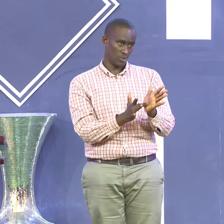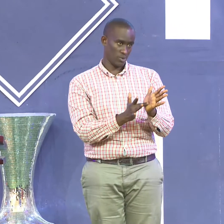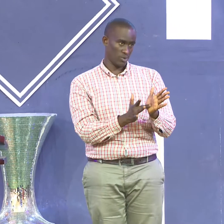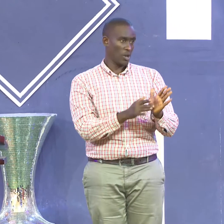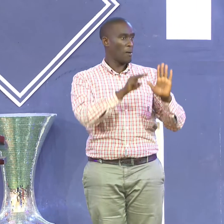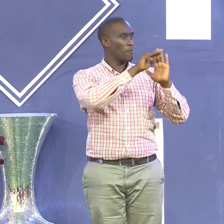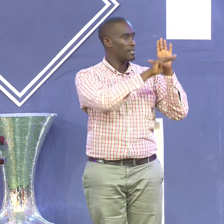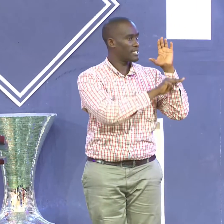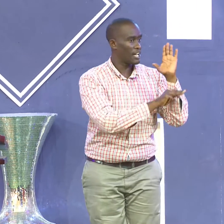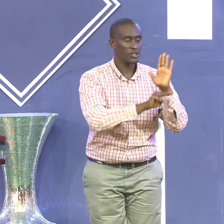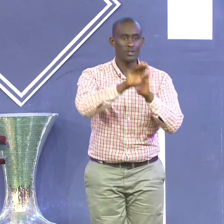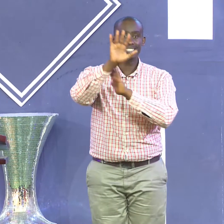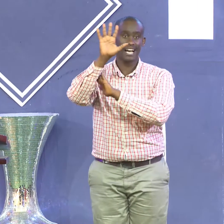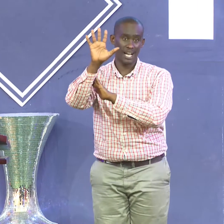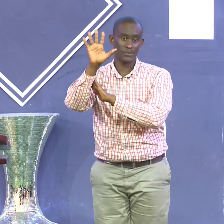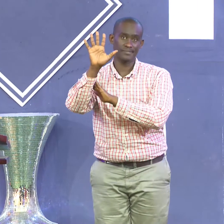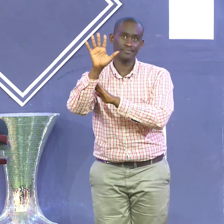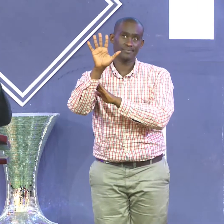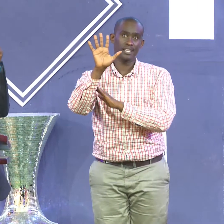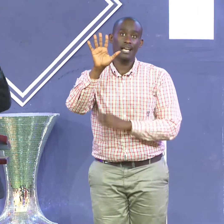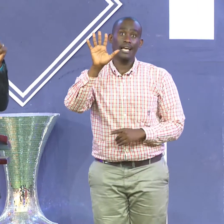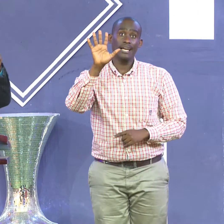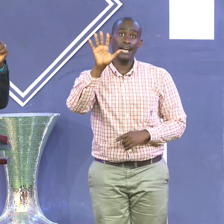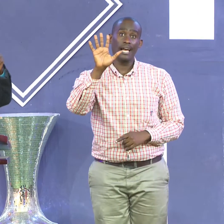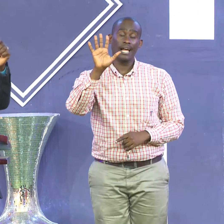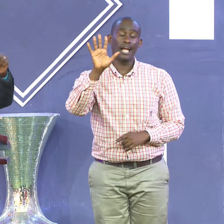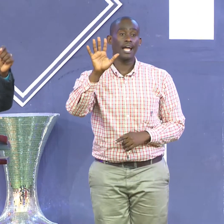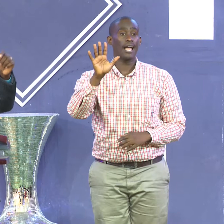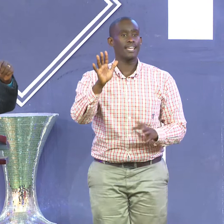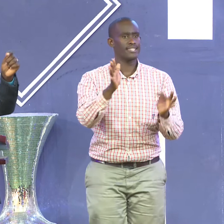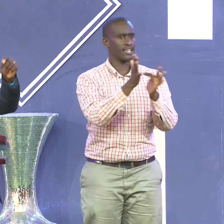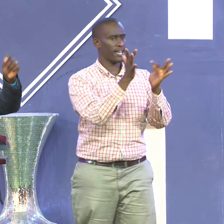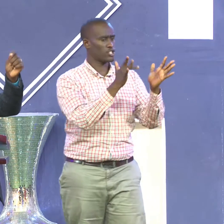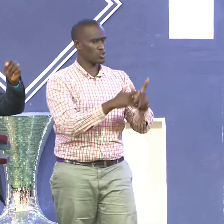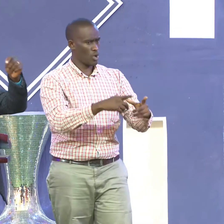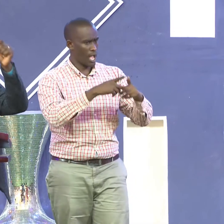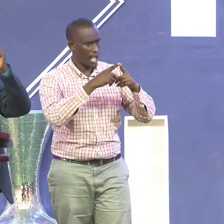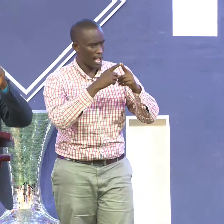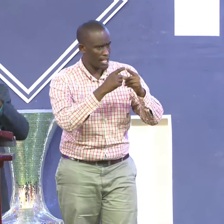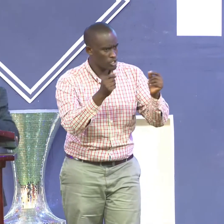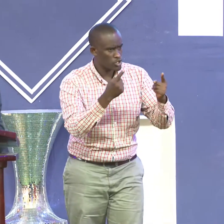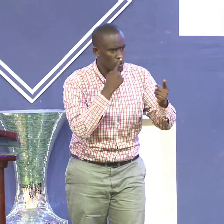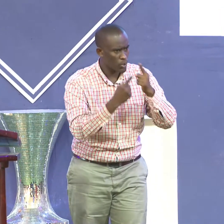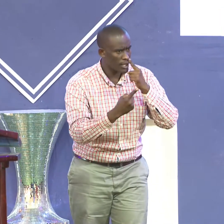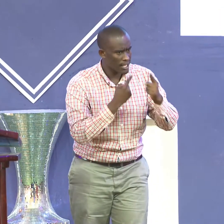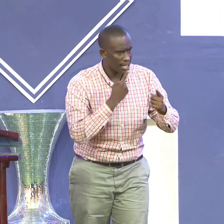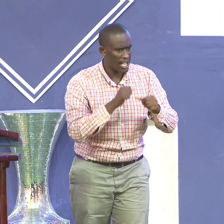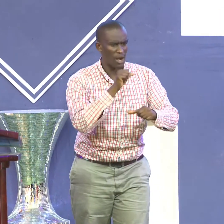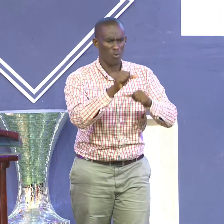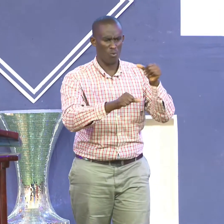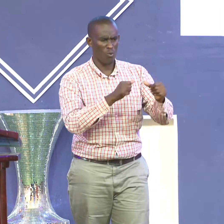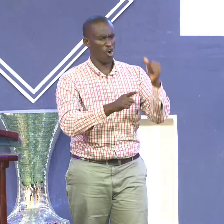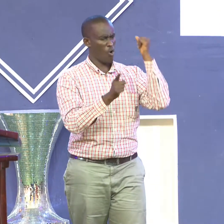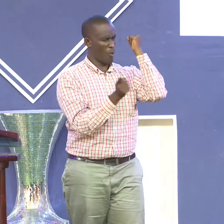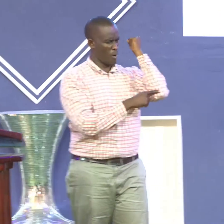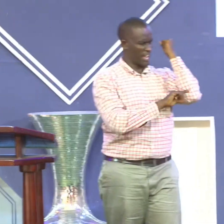Matayo sura y'okutaano. In Matthew 5. Ayogera ku bwenzi obw'ekikeekya waggulu bwe tutasobola na kuwangula. He speaks of the highest level